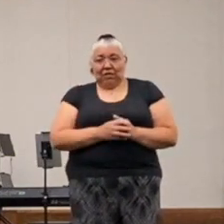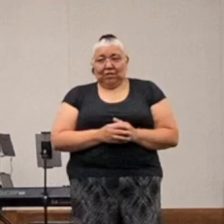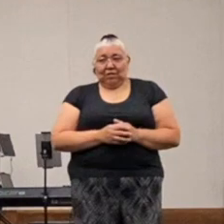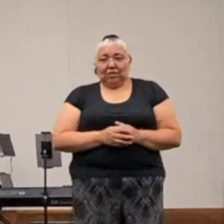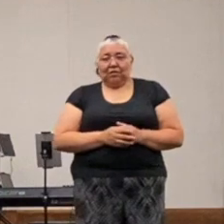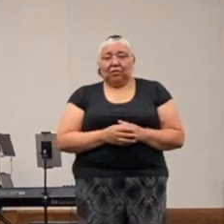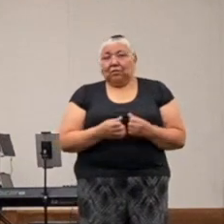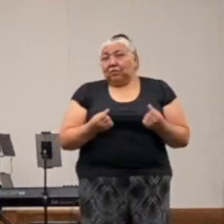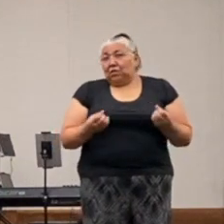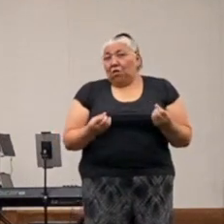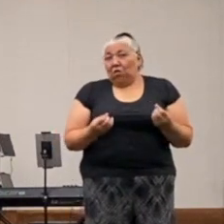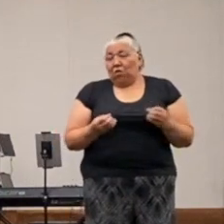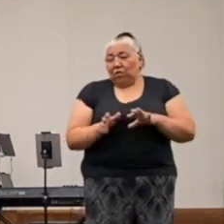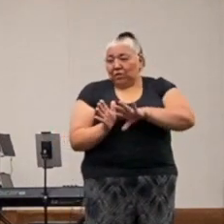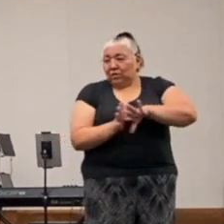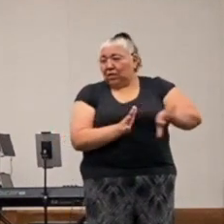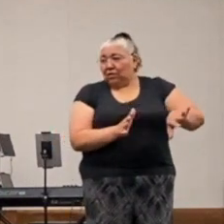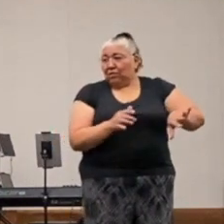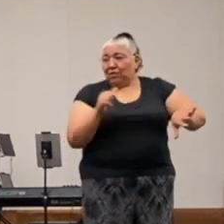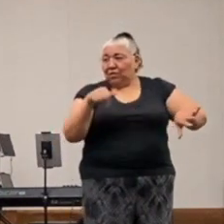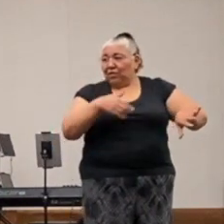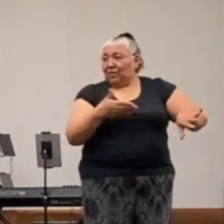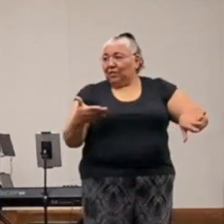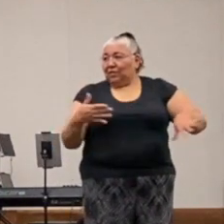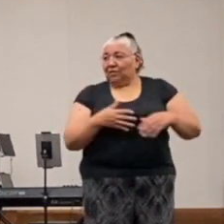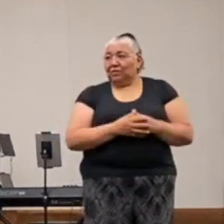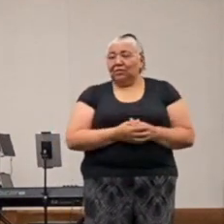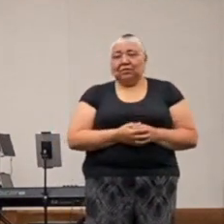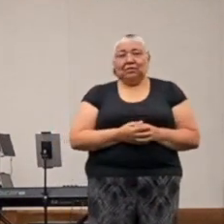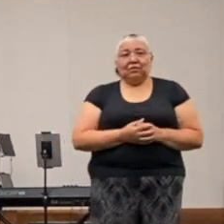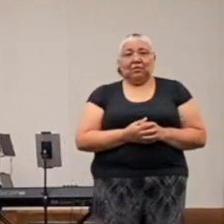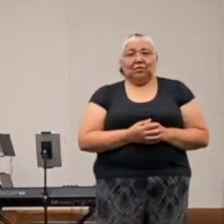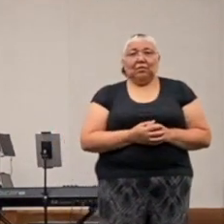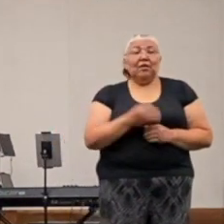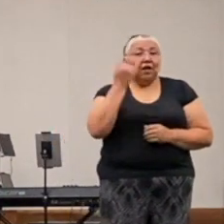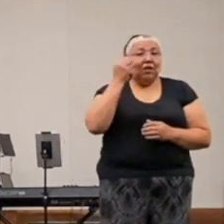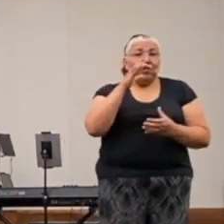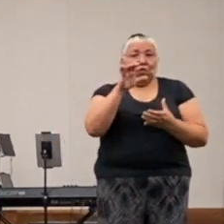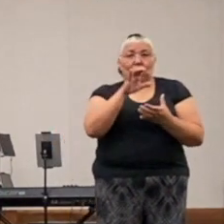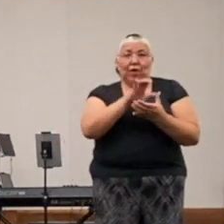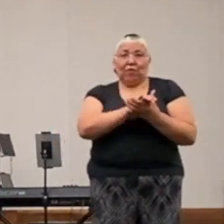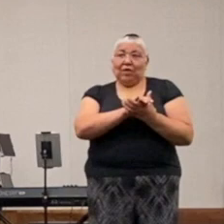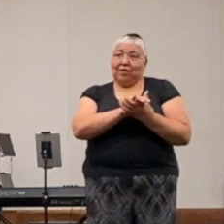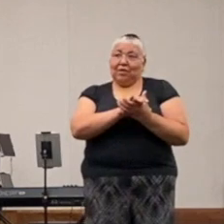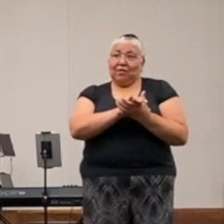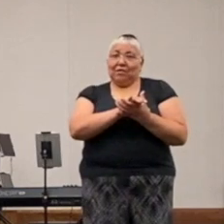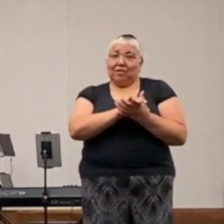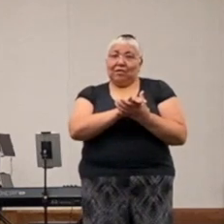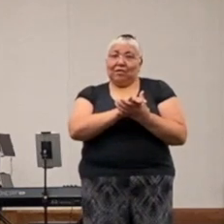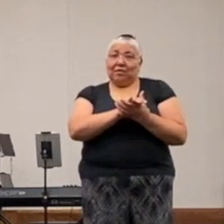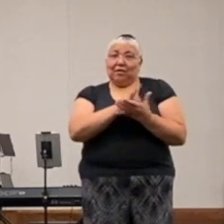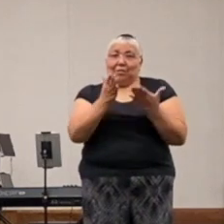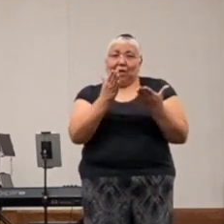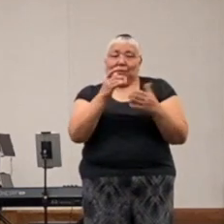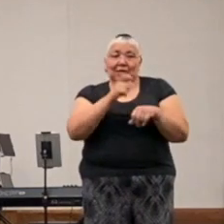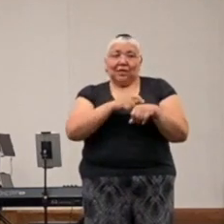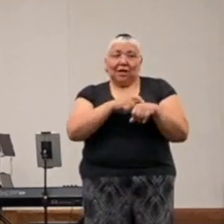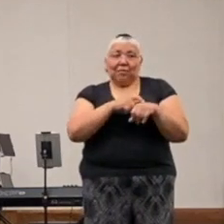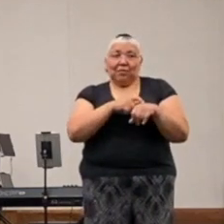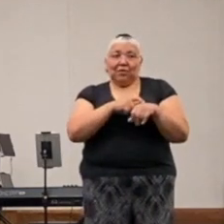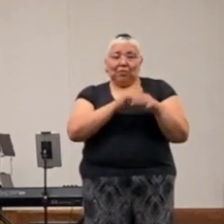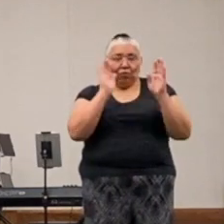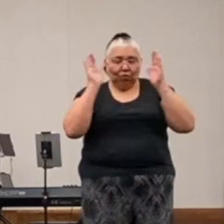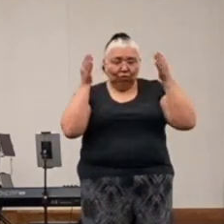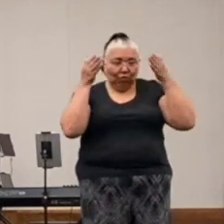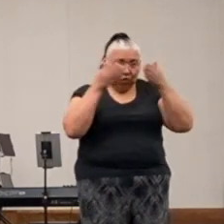So, stay clear of all these things. And if you're married, maybe it's time to pay more attention to your spouse